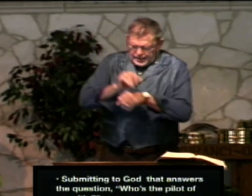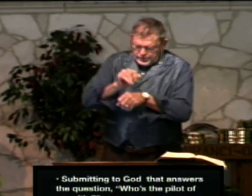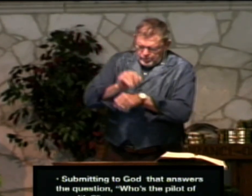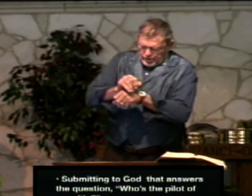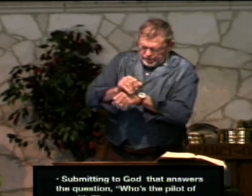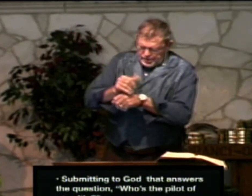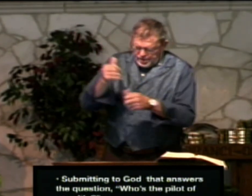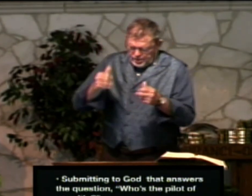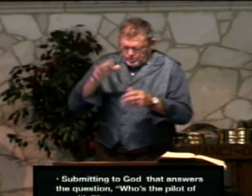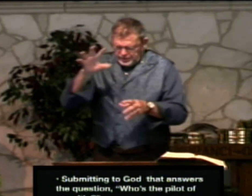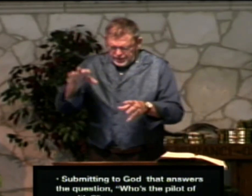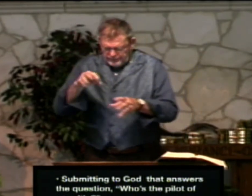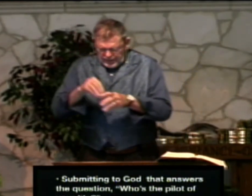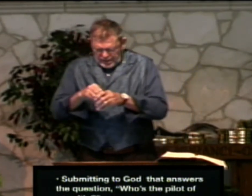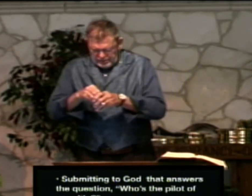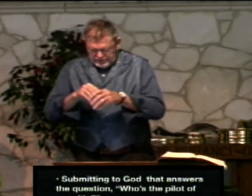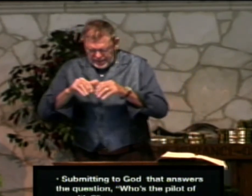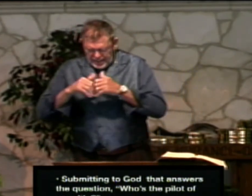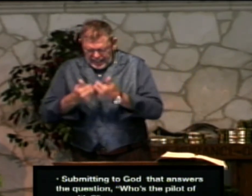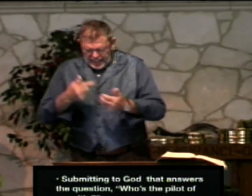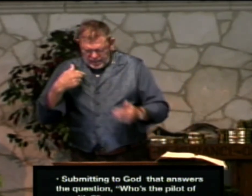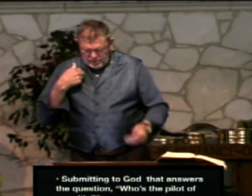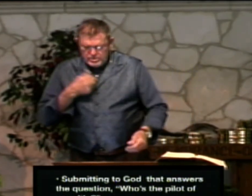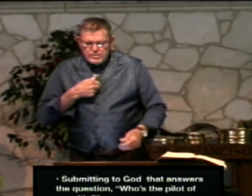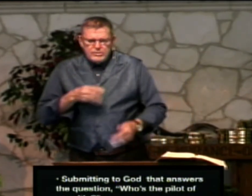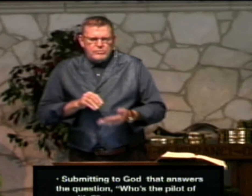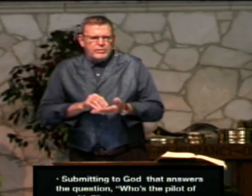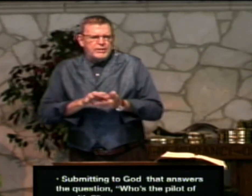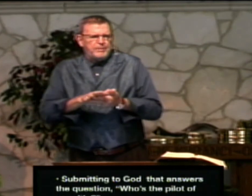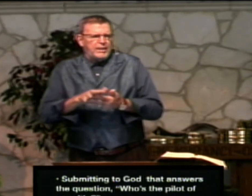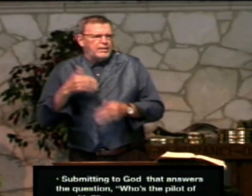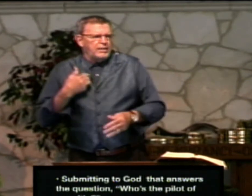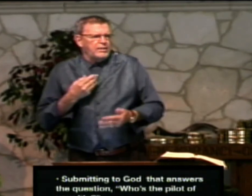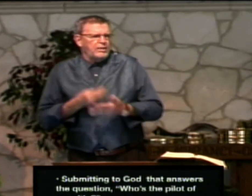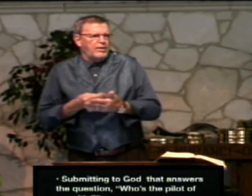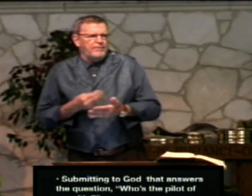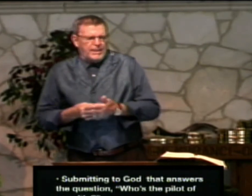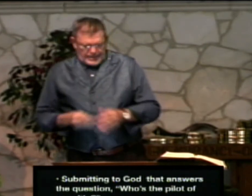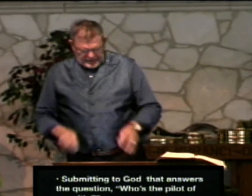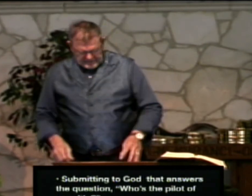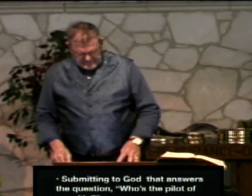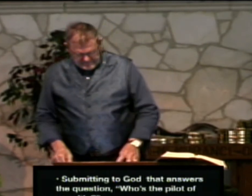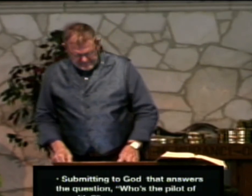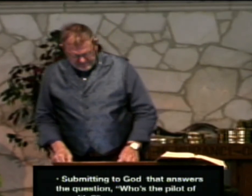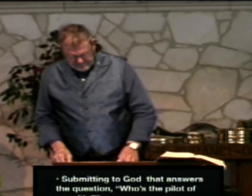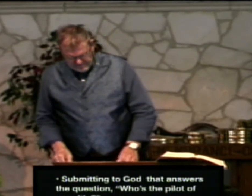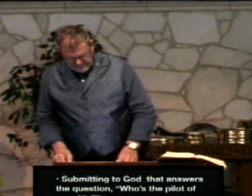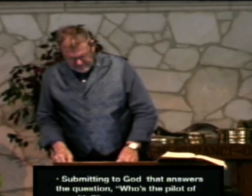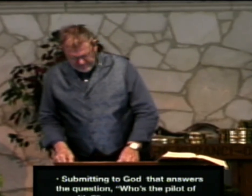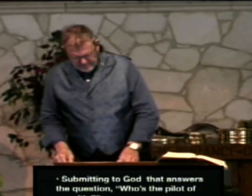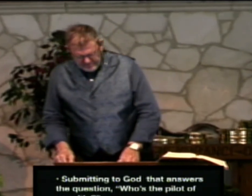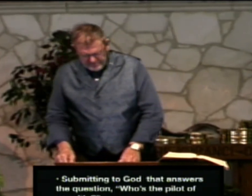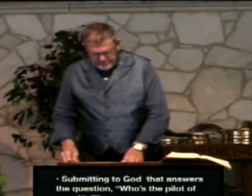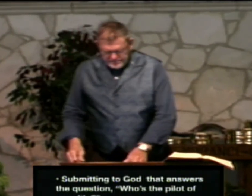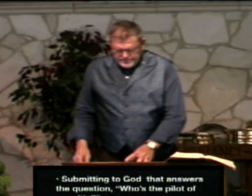Supporting God's work, which involves how we spend our money.